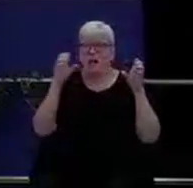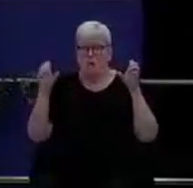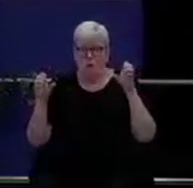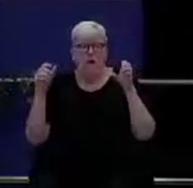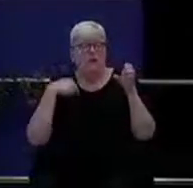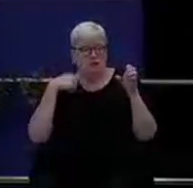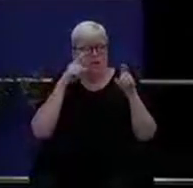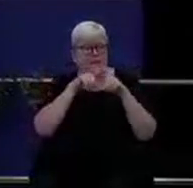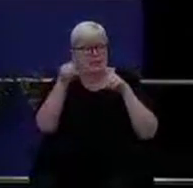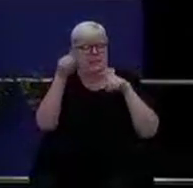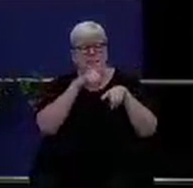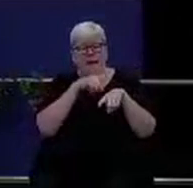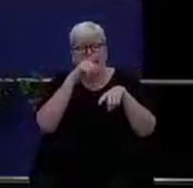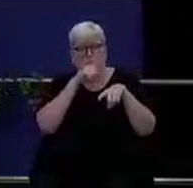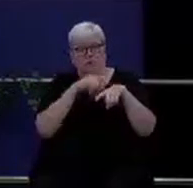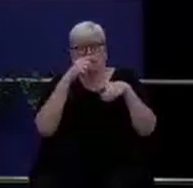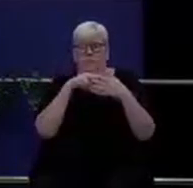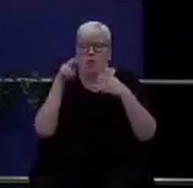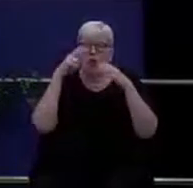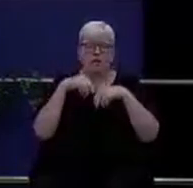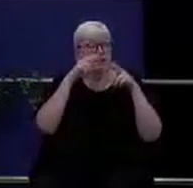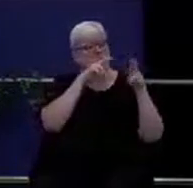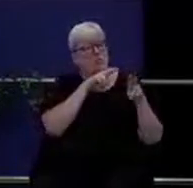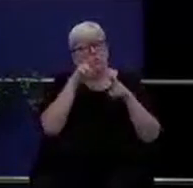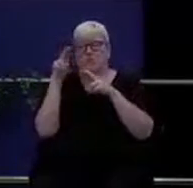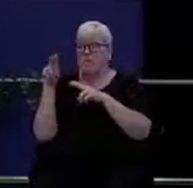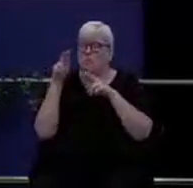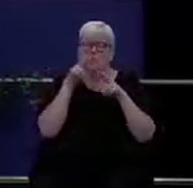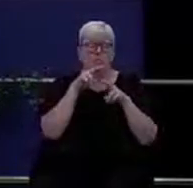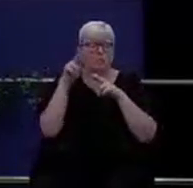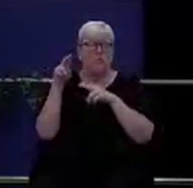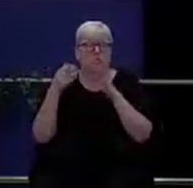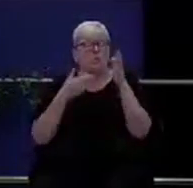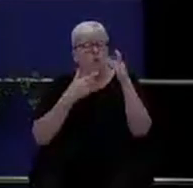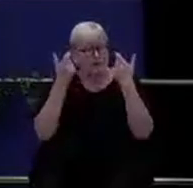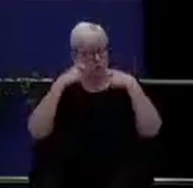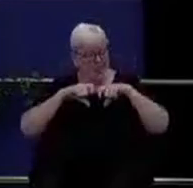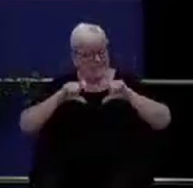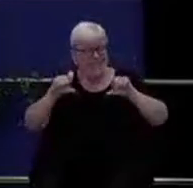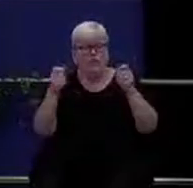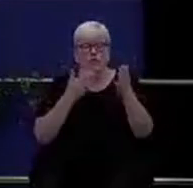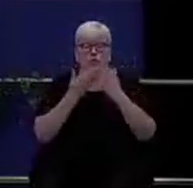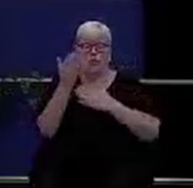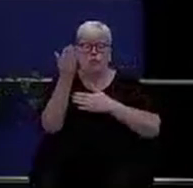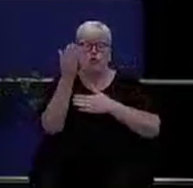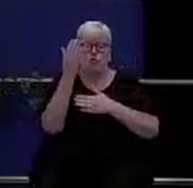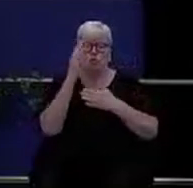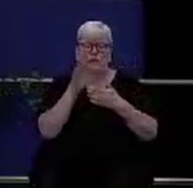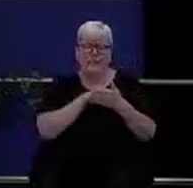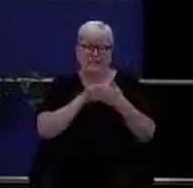natural world, and it's natural to want to continue that through literature now that we're all back to not very normal at